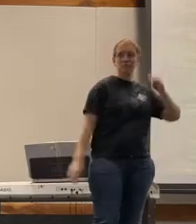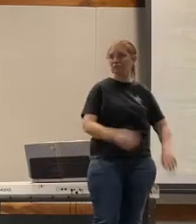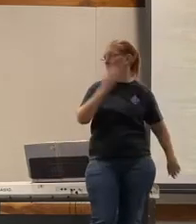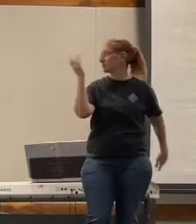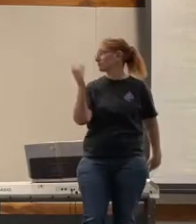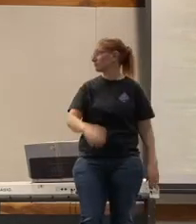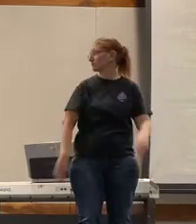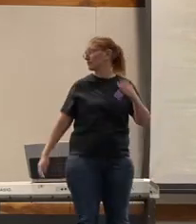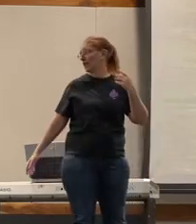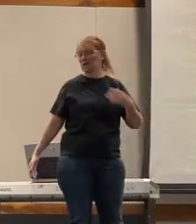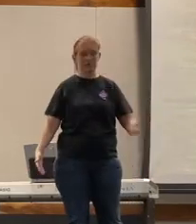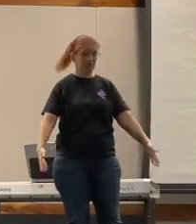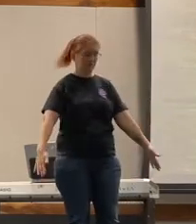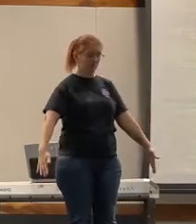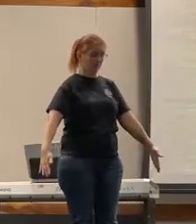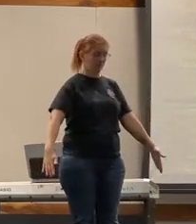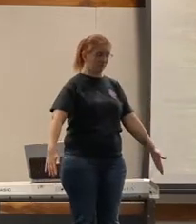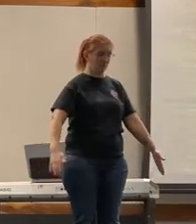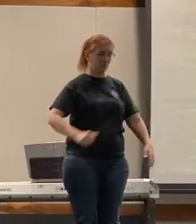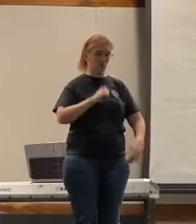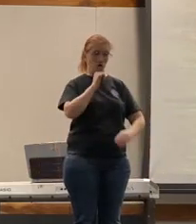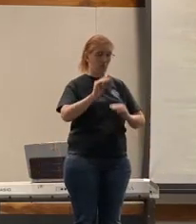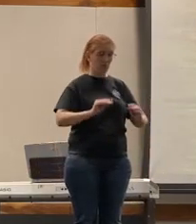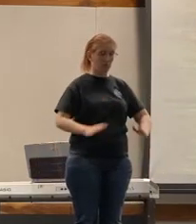like, I don't know how you do it, but some don't even move.